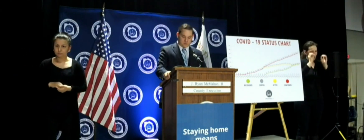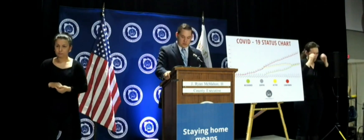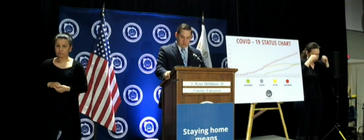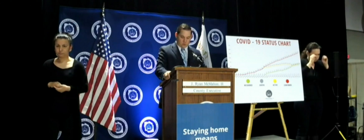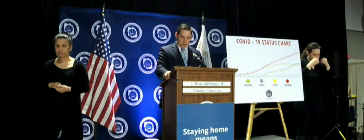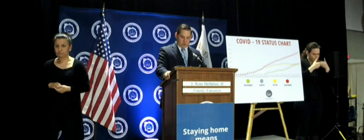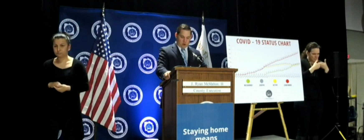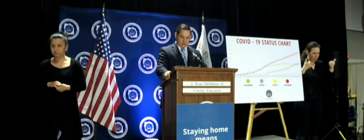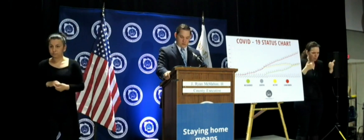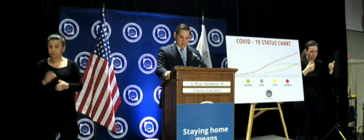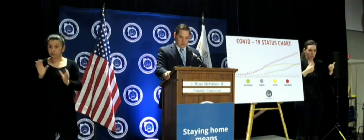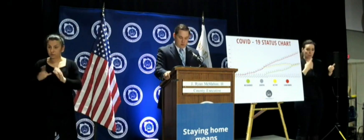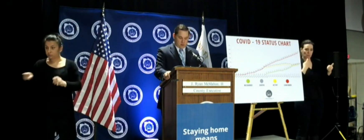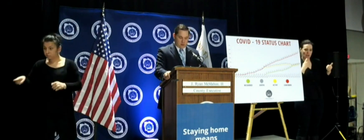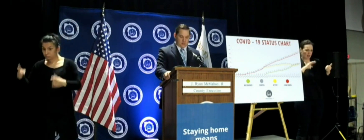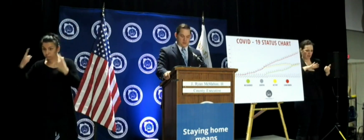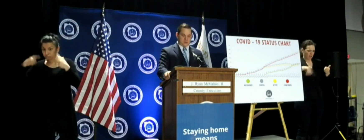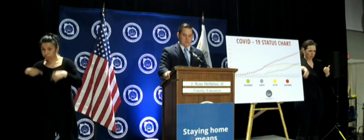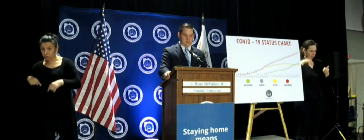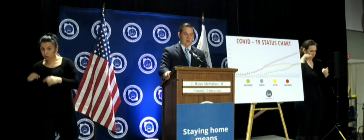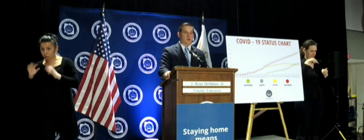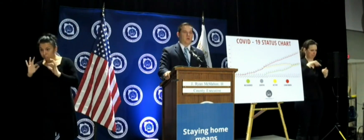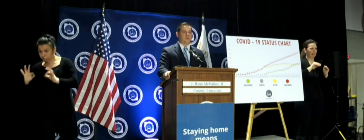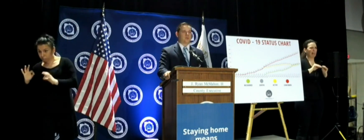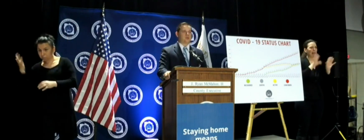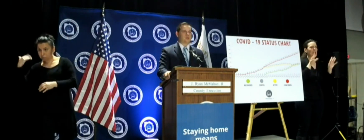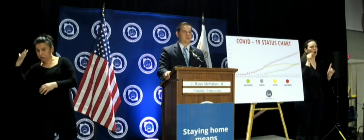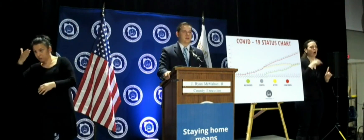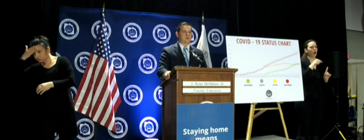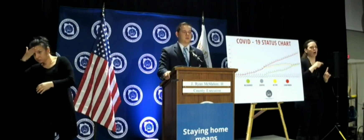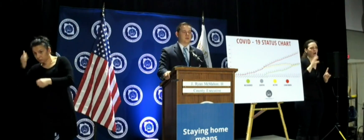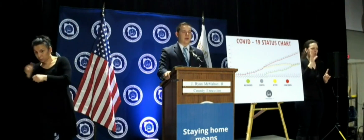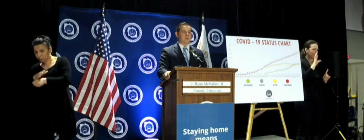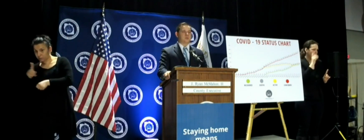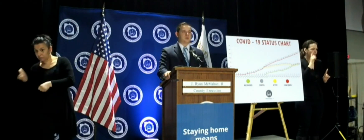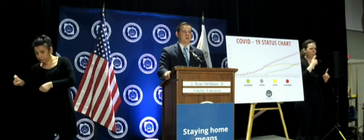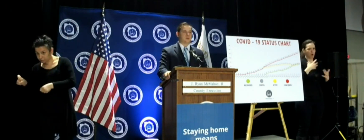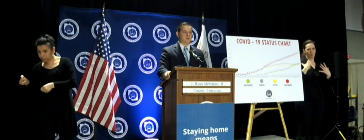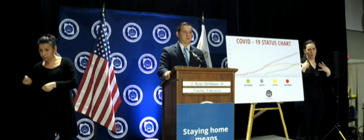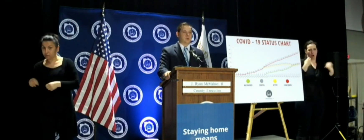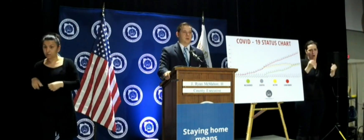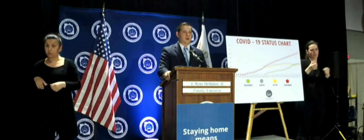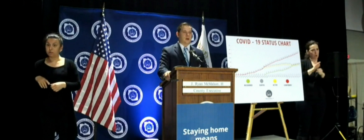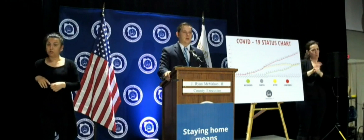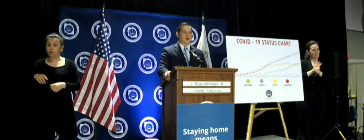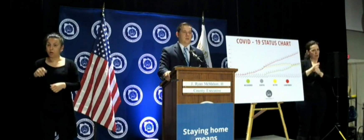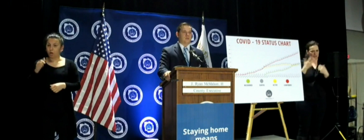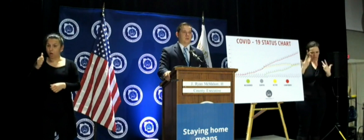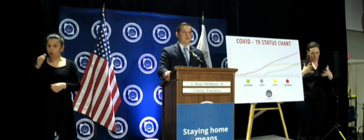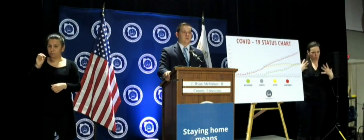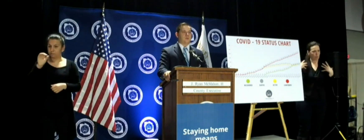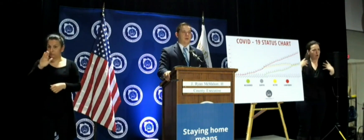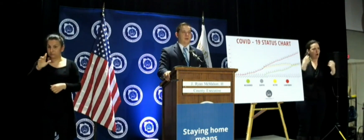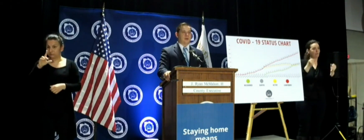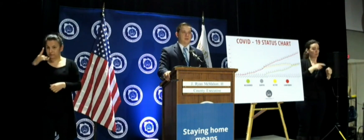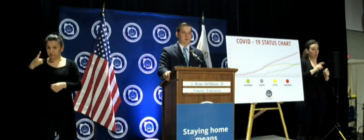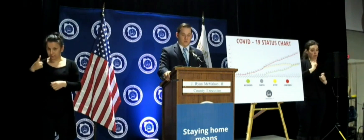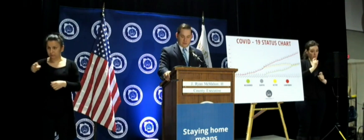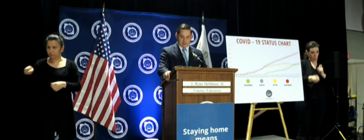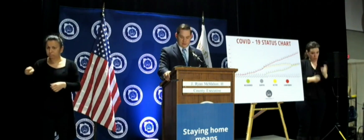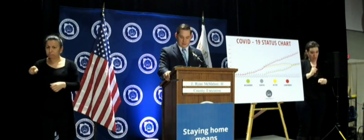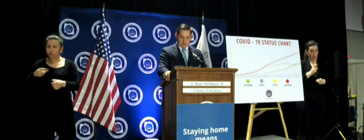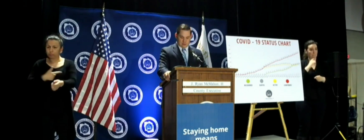with Upstate and the Red Cross. This is something our COVID patients have a unique opportunity to help further the fight